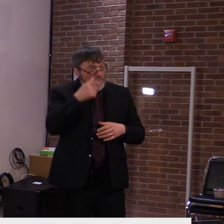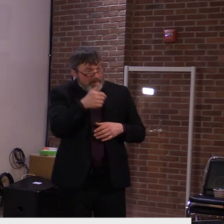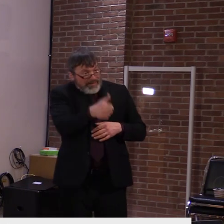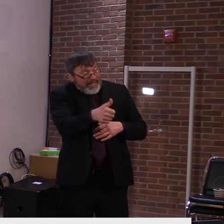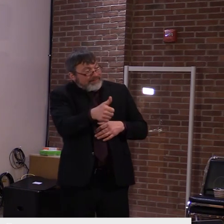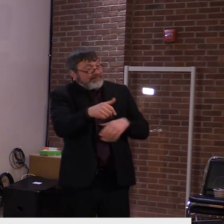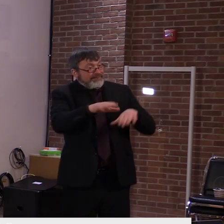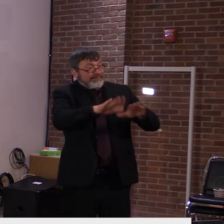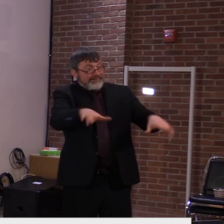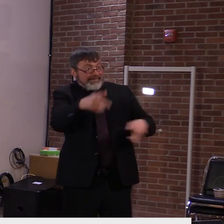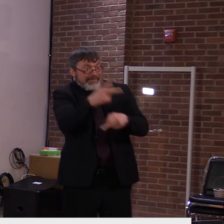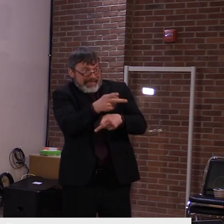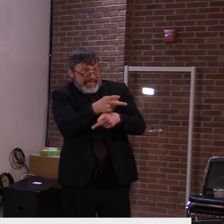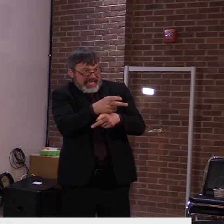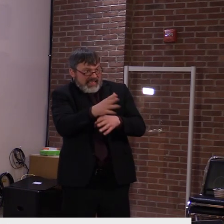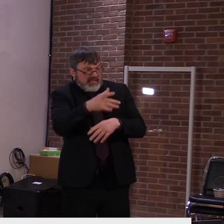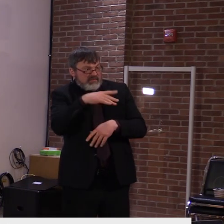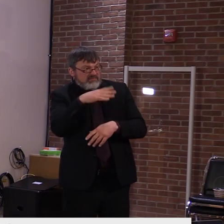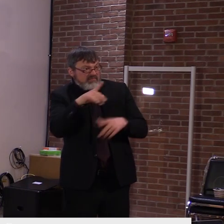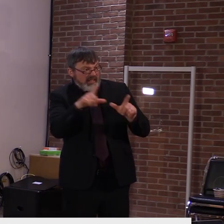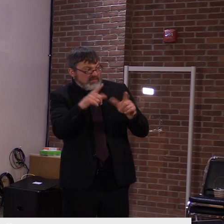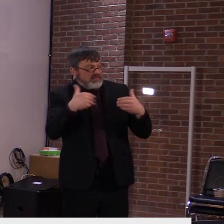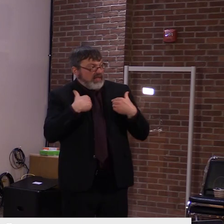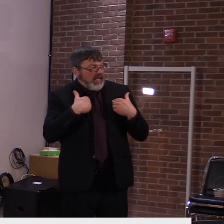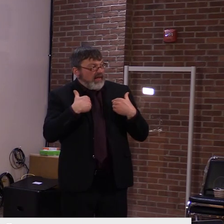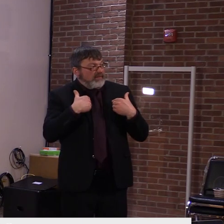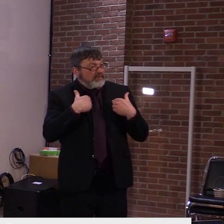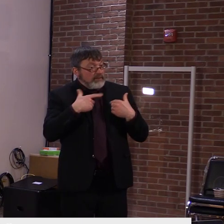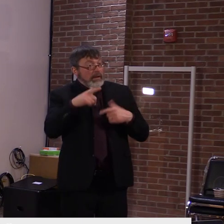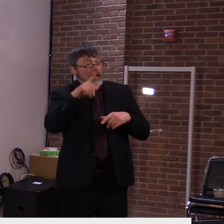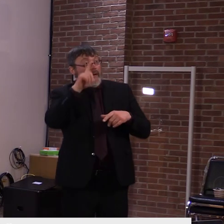employee who is child-facing.